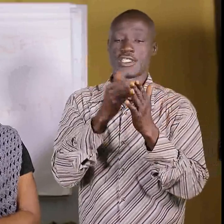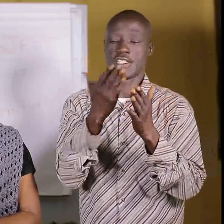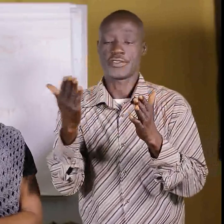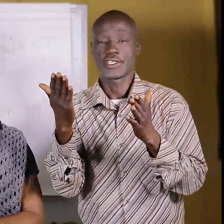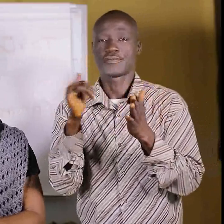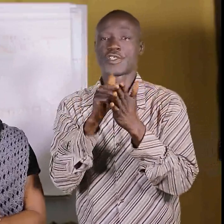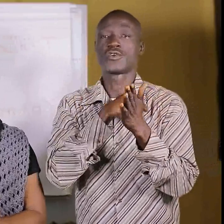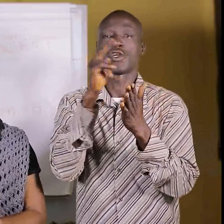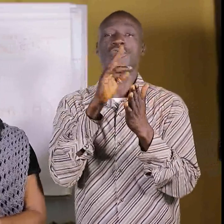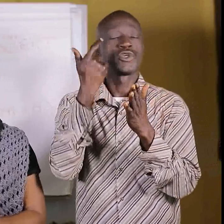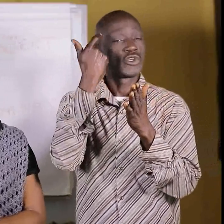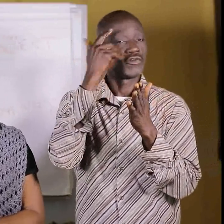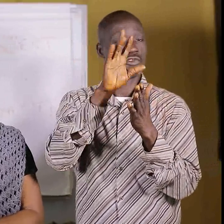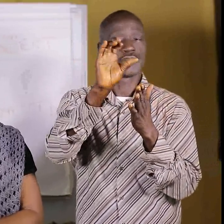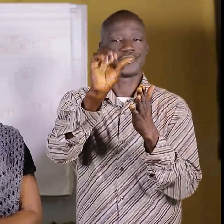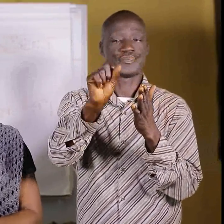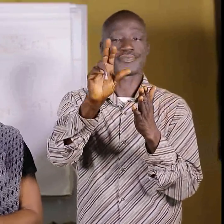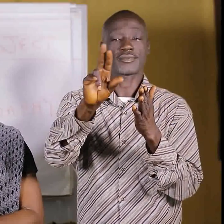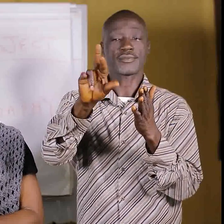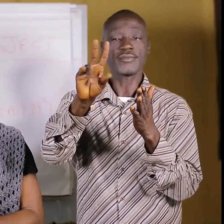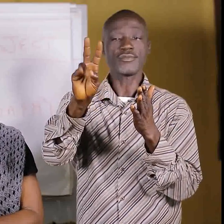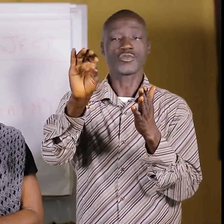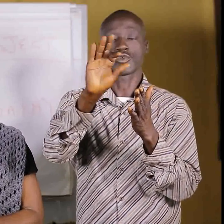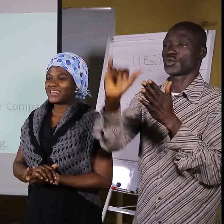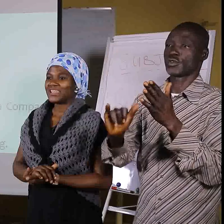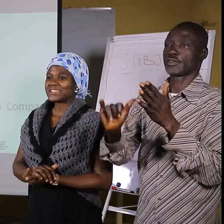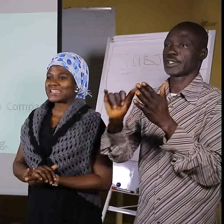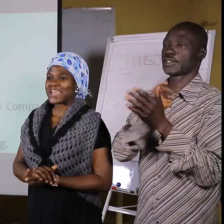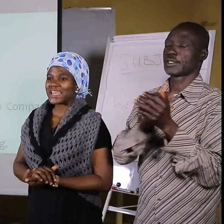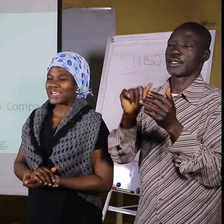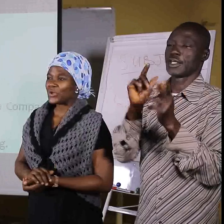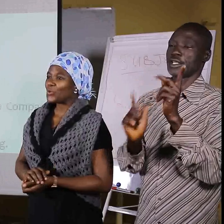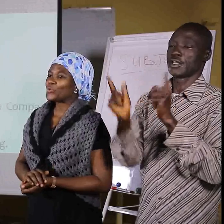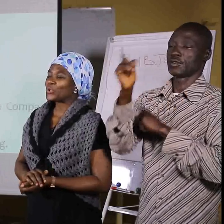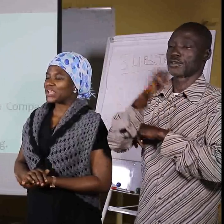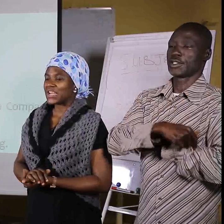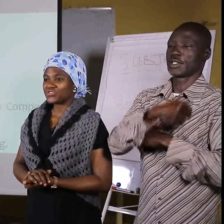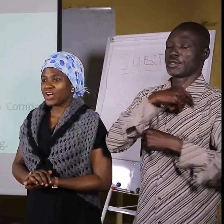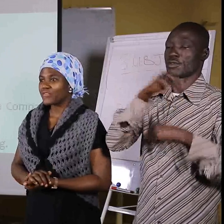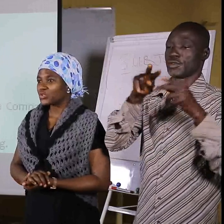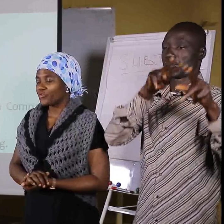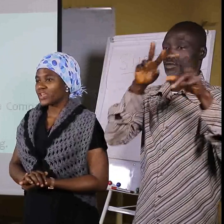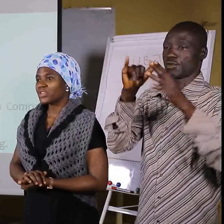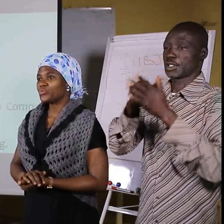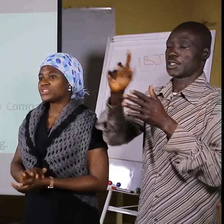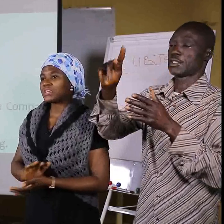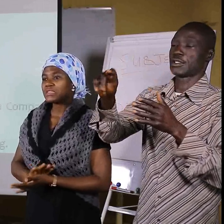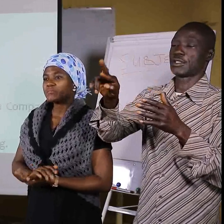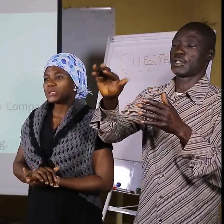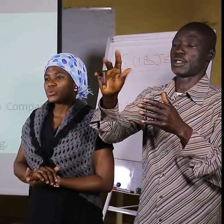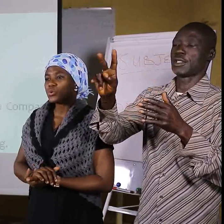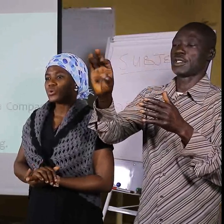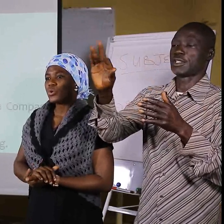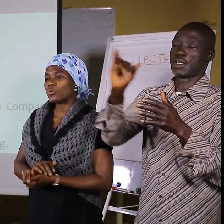instruments that are used in chain surveying. Today, we'll be looking at traverse surveying, which is